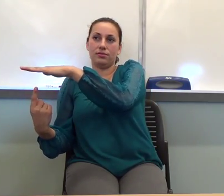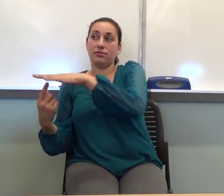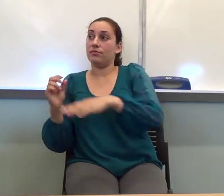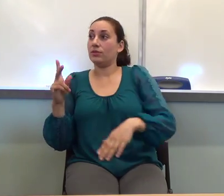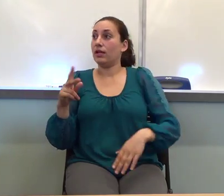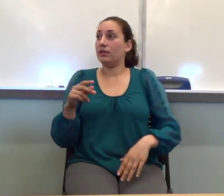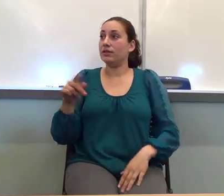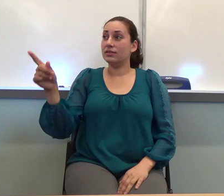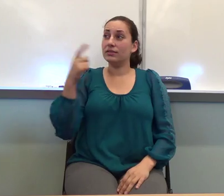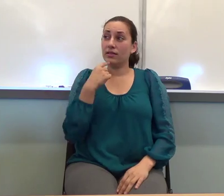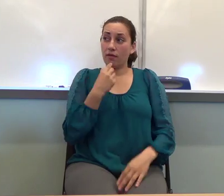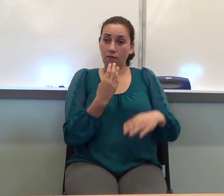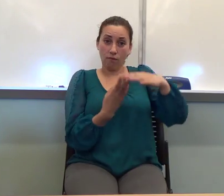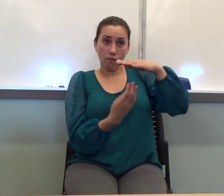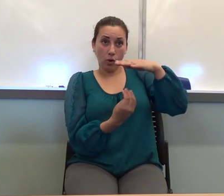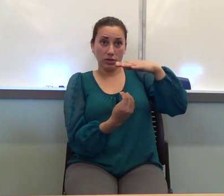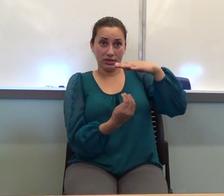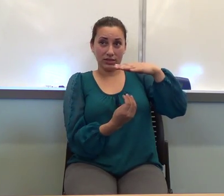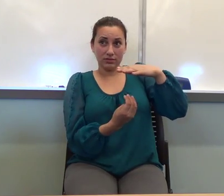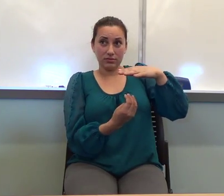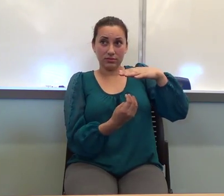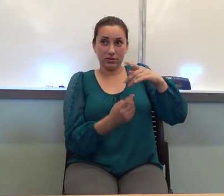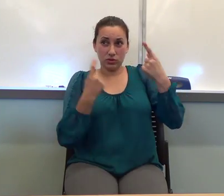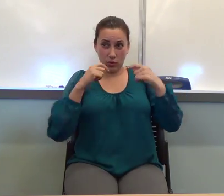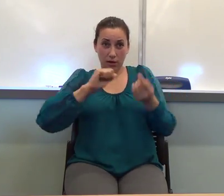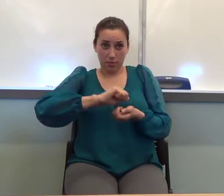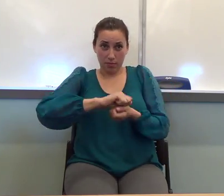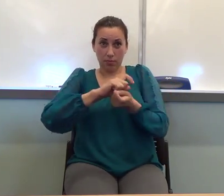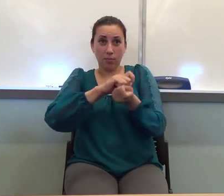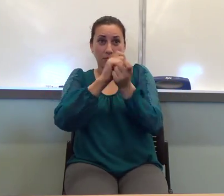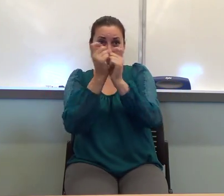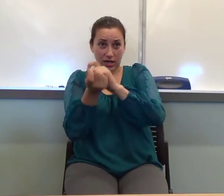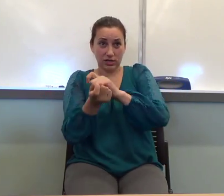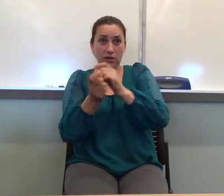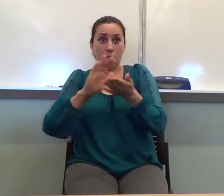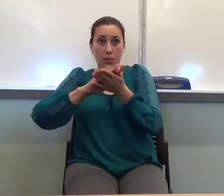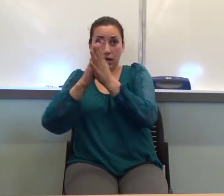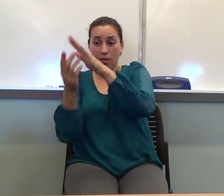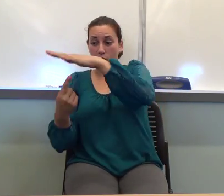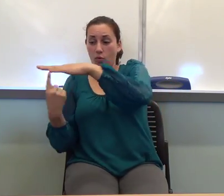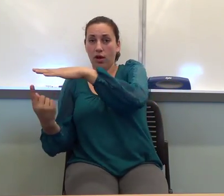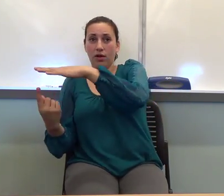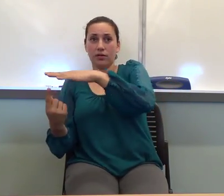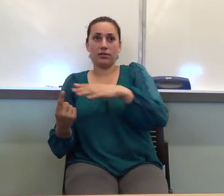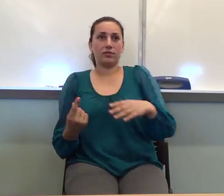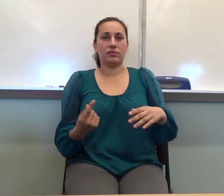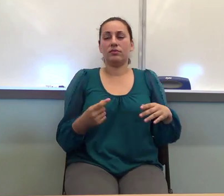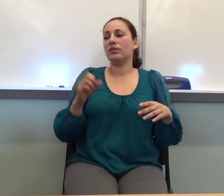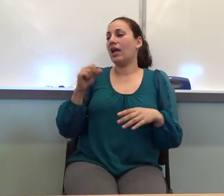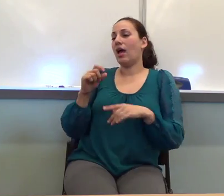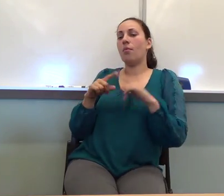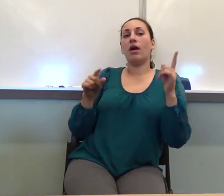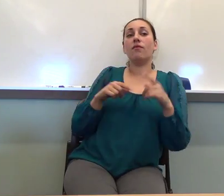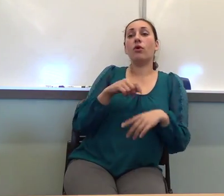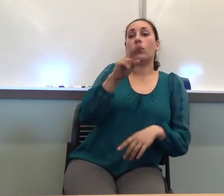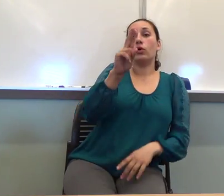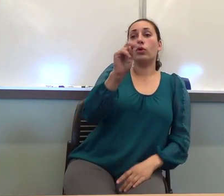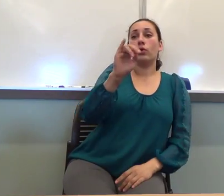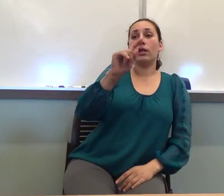14? You said you could have a 1 That's down right. there. Basically, the answer to your question is this is not 1. Ah. For a unit rate, it has to be 1.